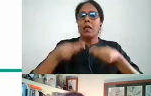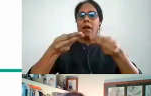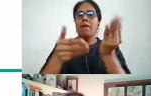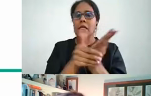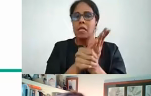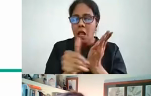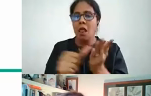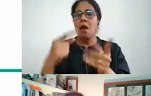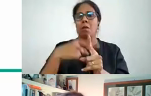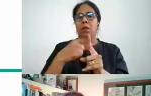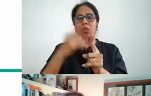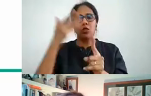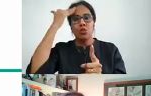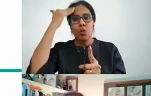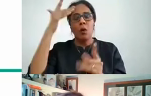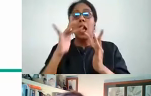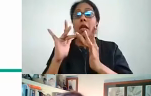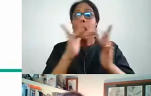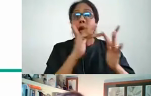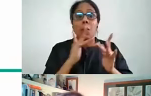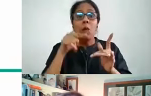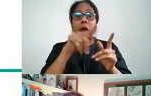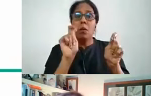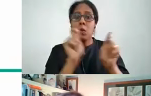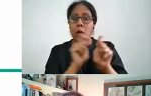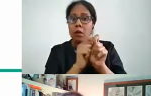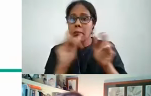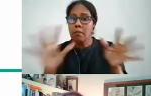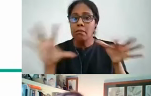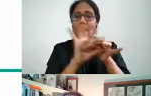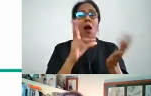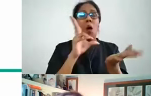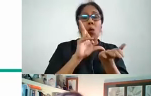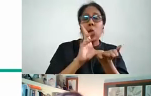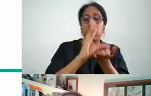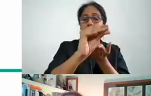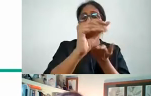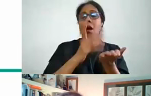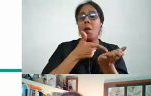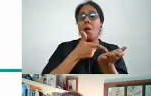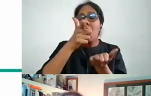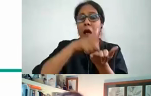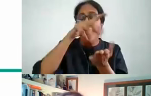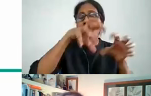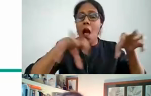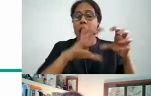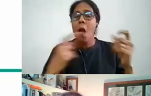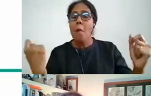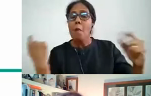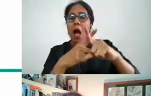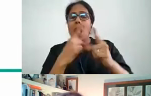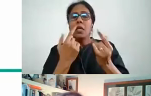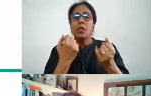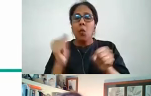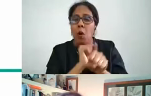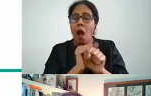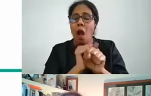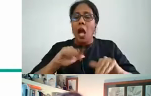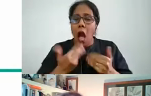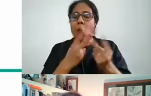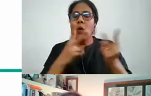the networks deployed, particularly in the rural areas. So the course covers wireless networking